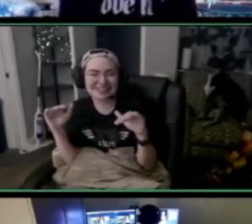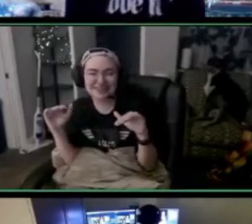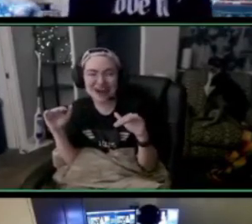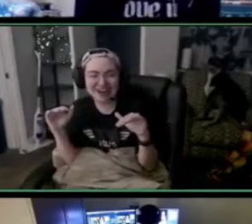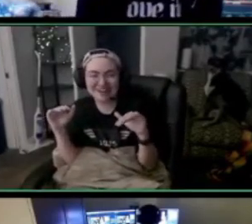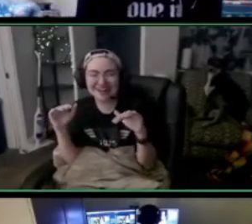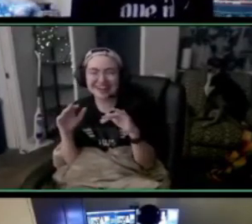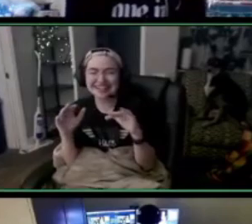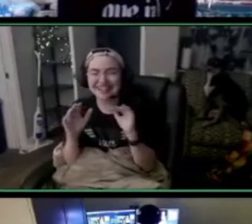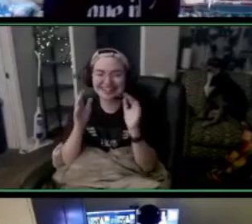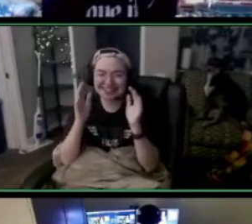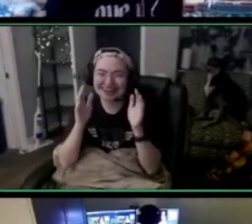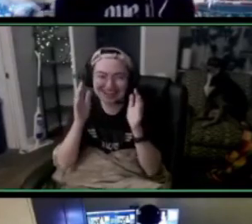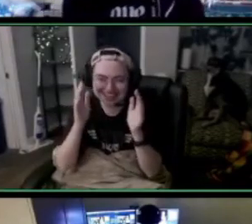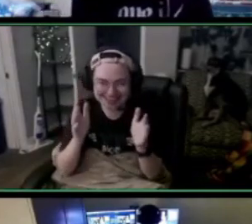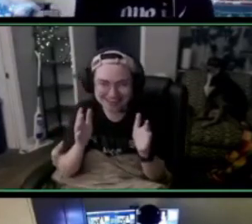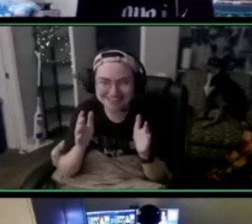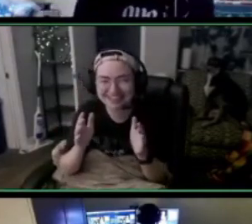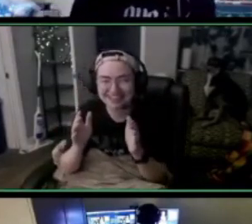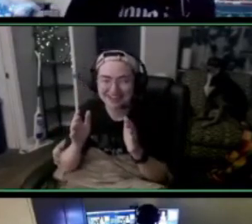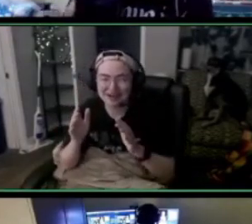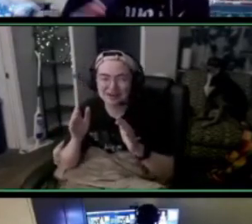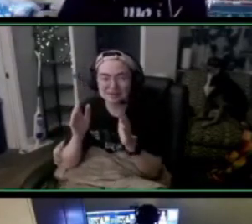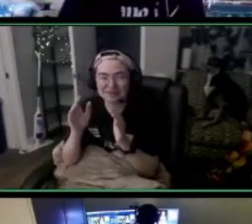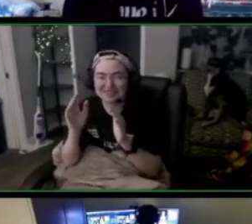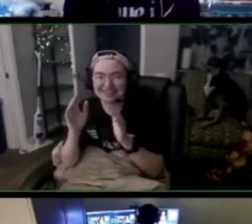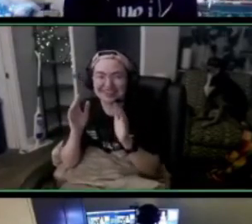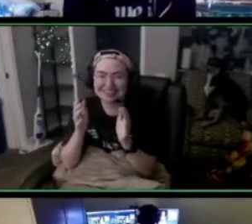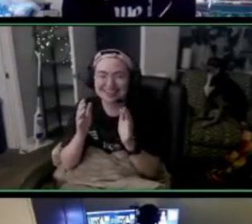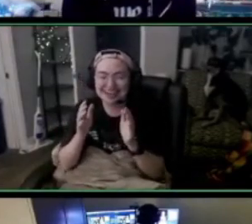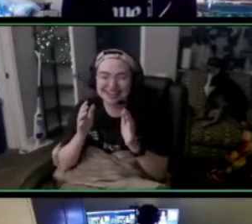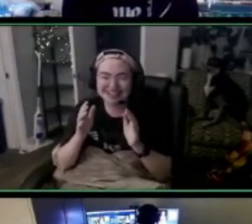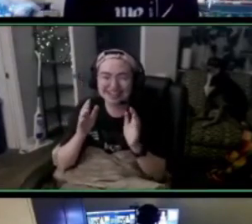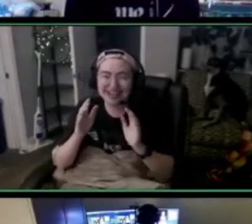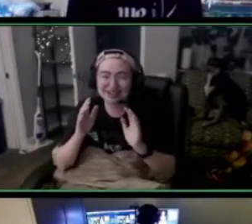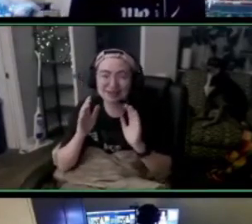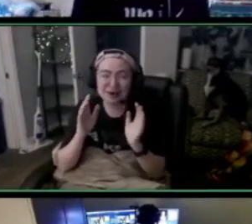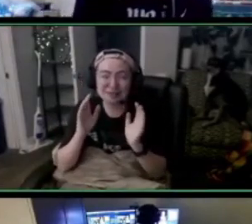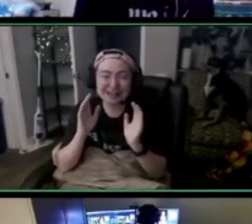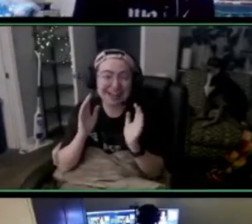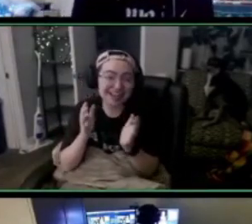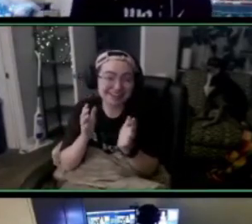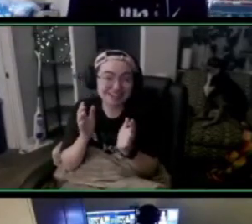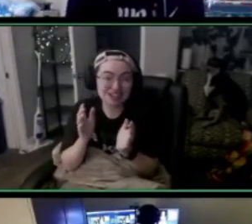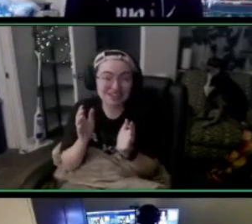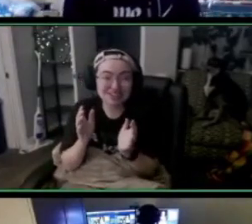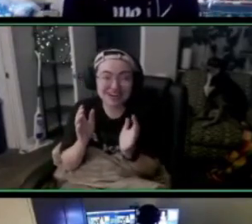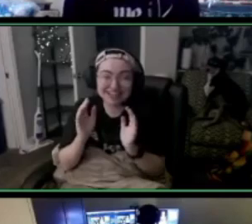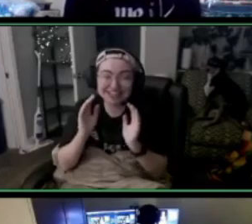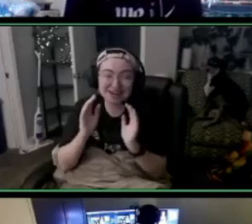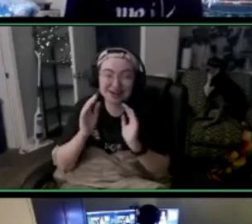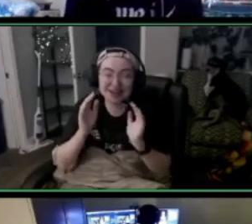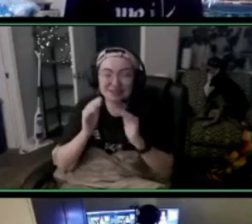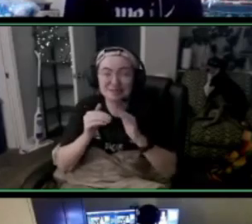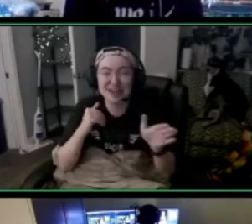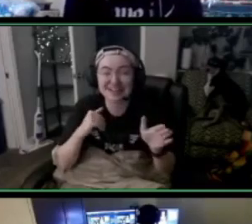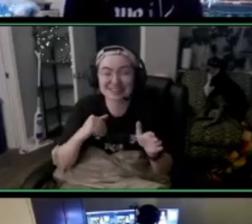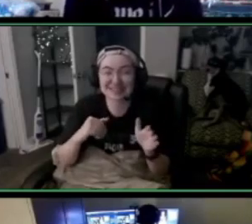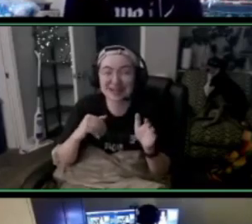court at all, and instead just learn how to sign. That's I grew up in a Catholic church, and that's how I got through mass. Was I watched